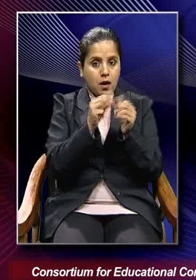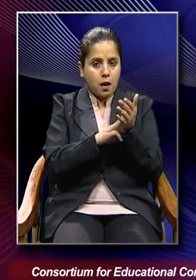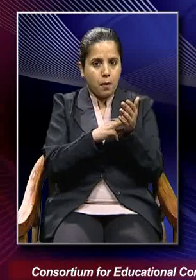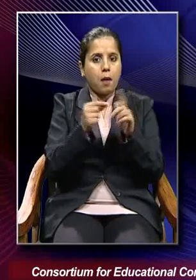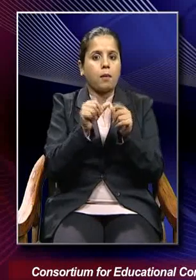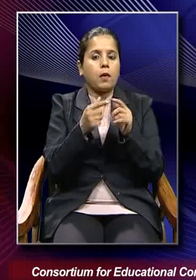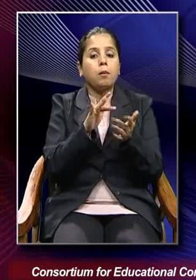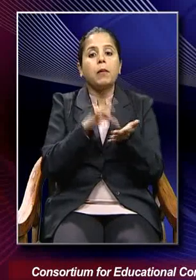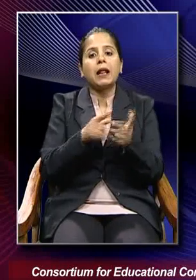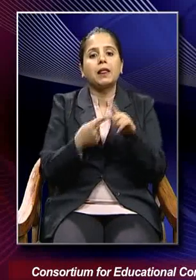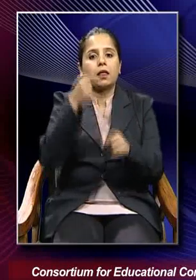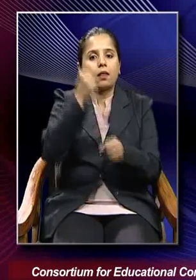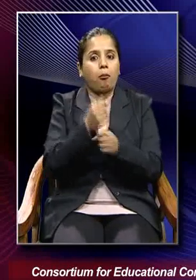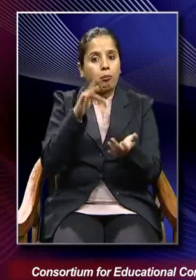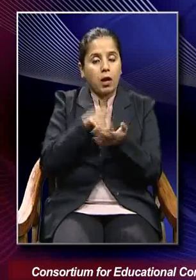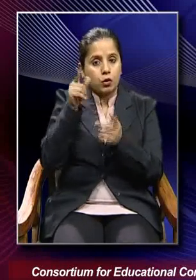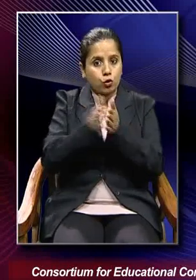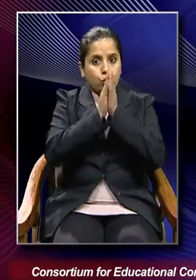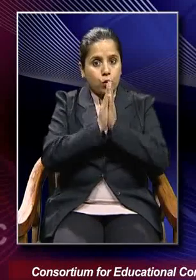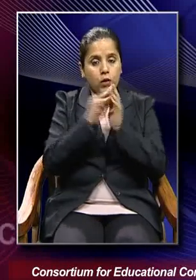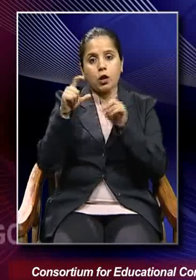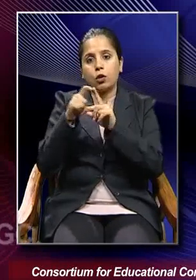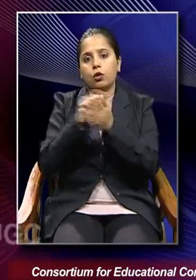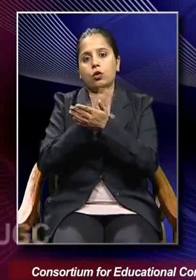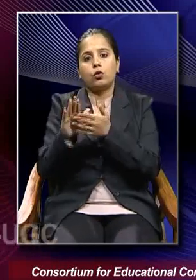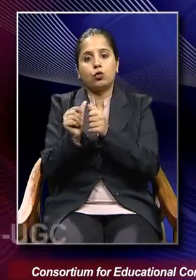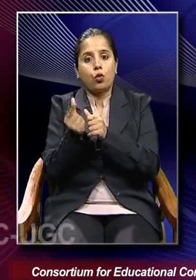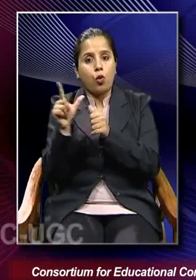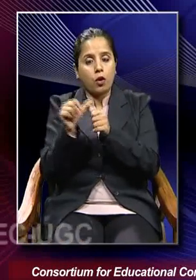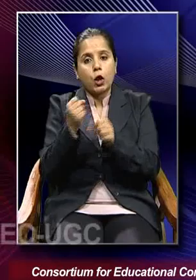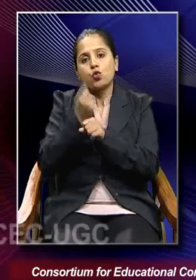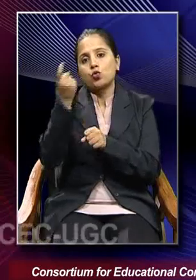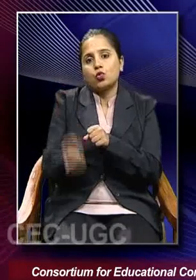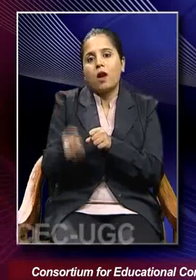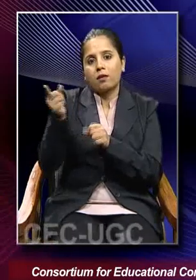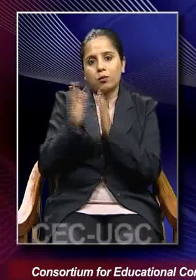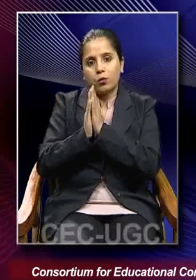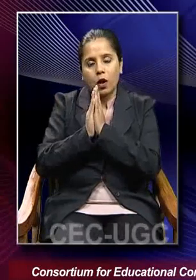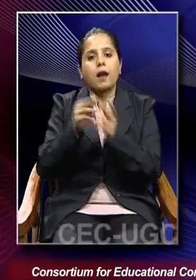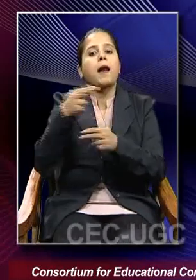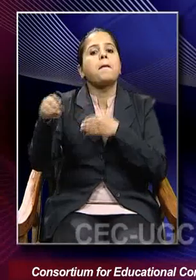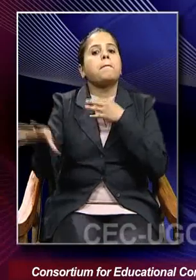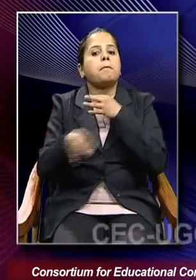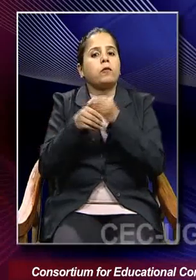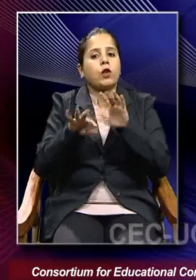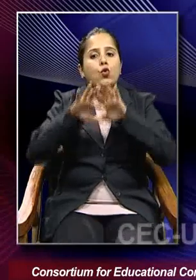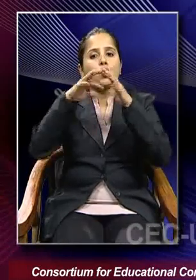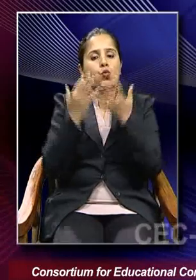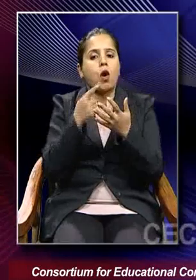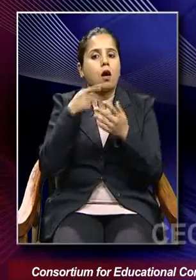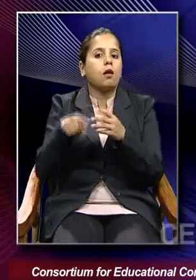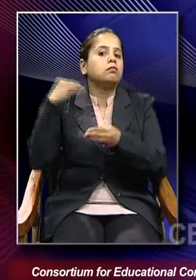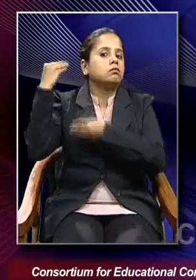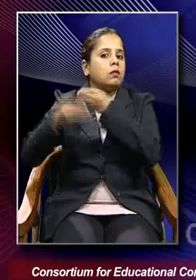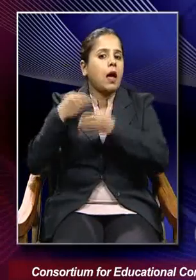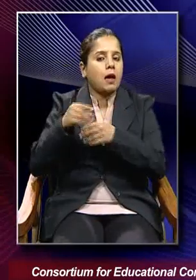at Telangana and the Dholavira temple at Gujarat, which is included in the list of World